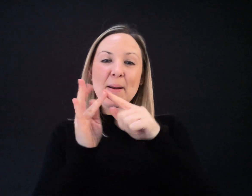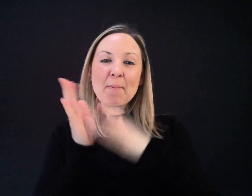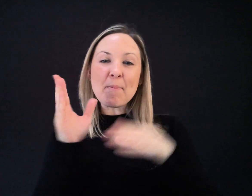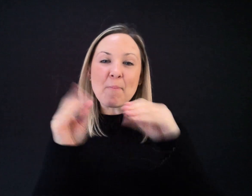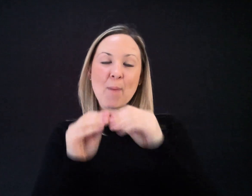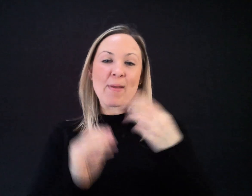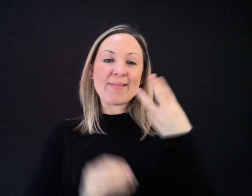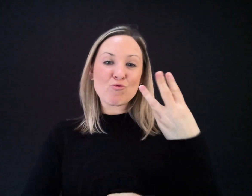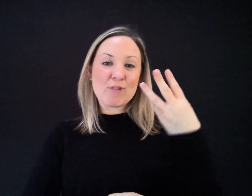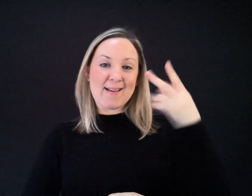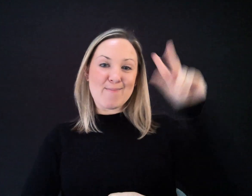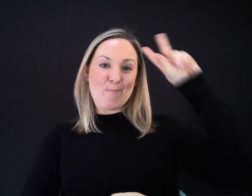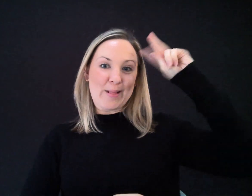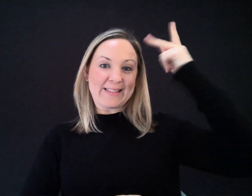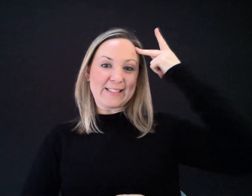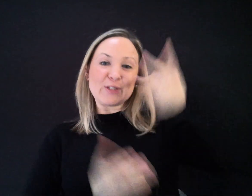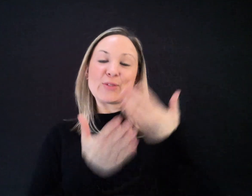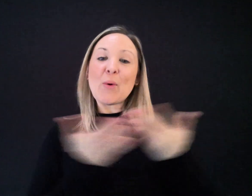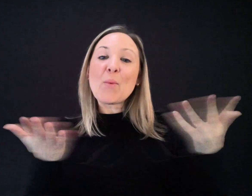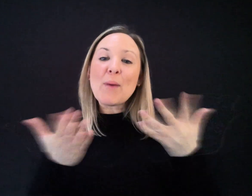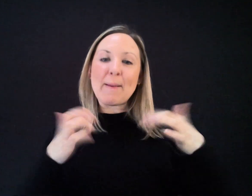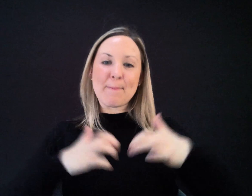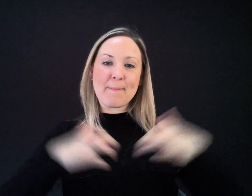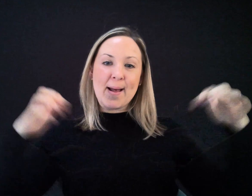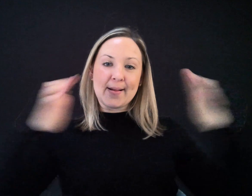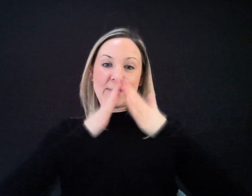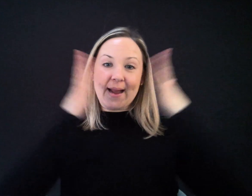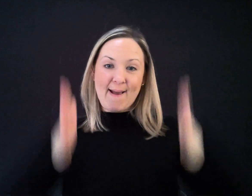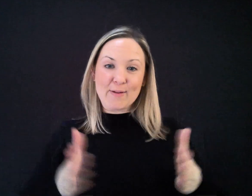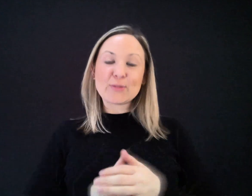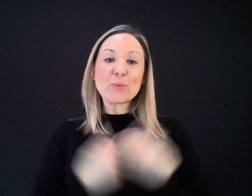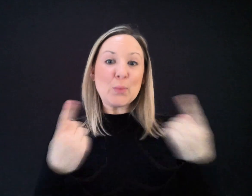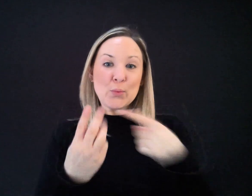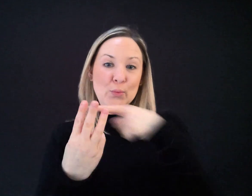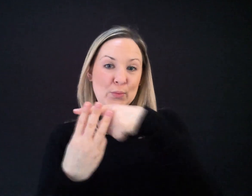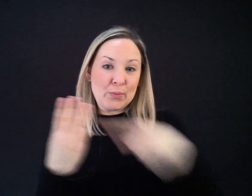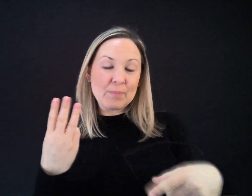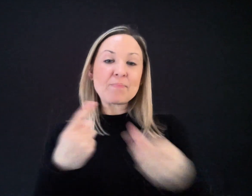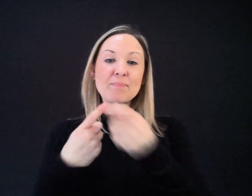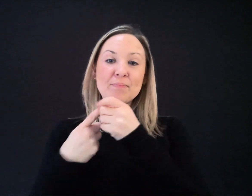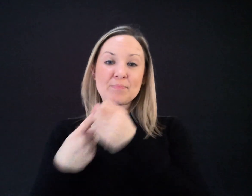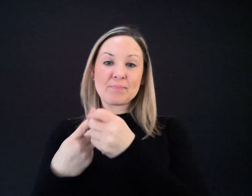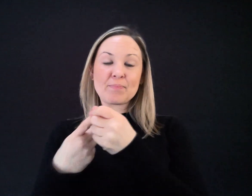of Parliament House. The politicians were Paul